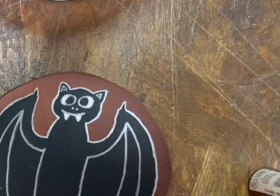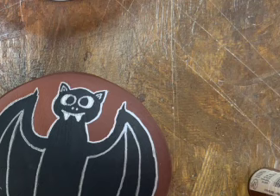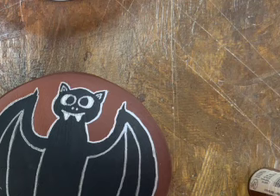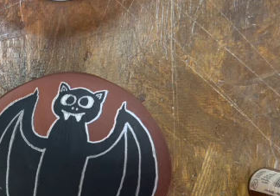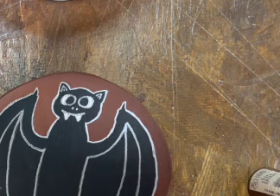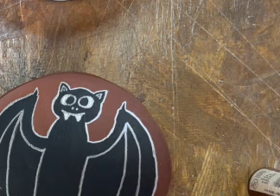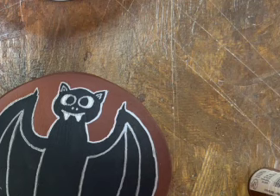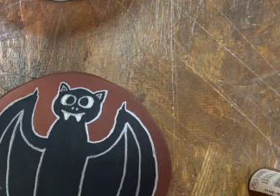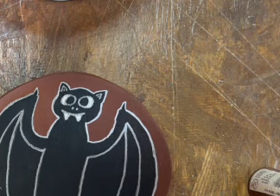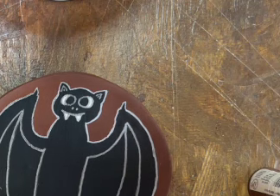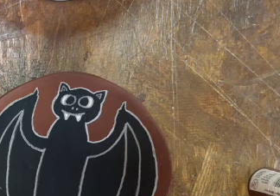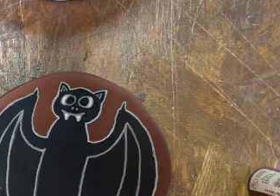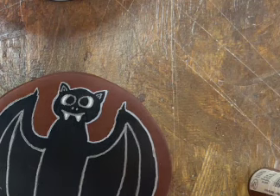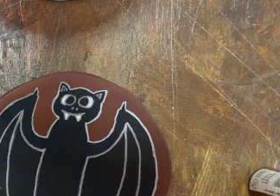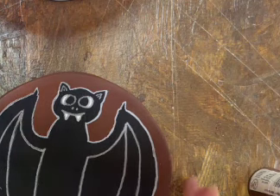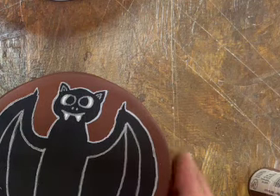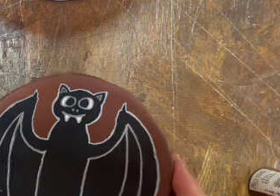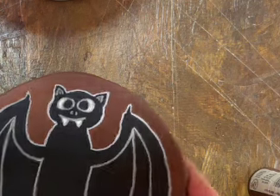here and there.